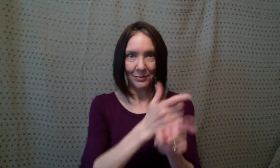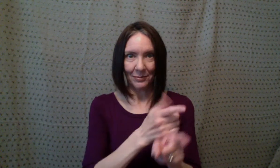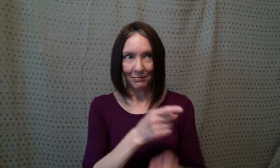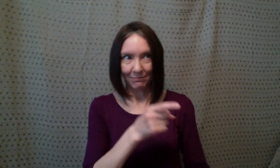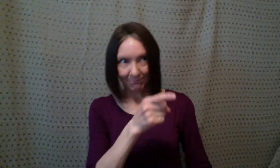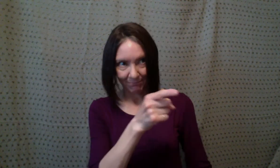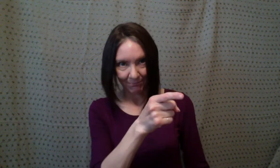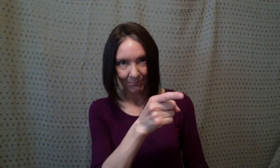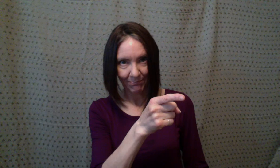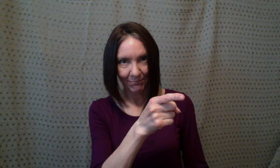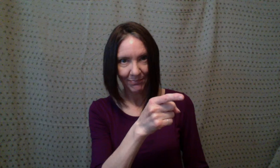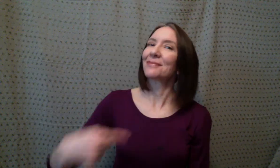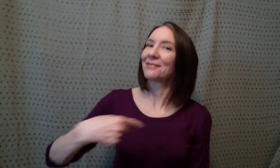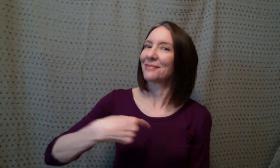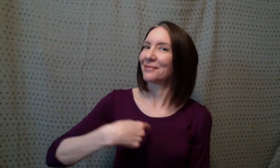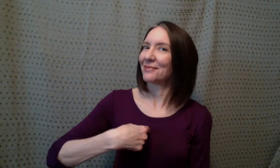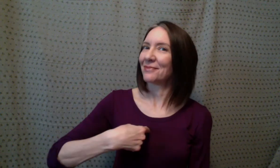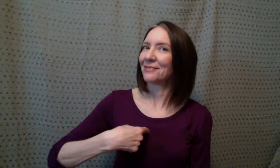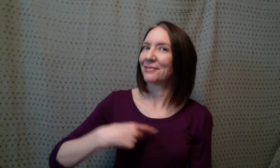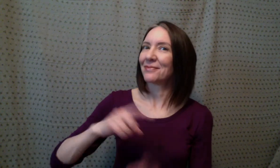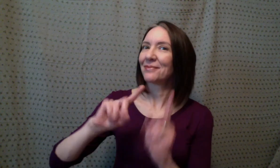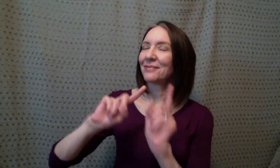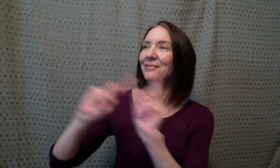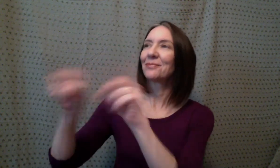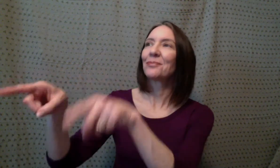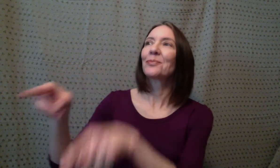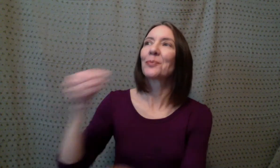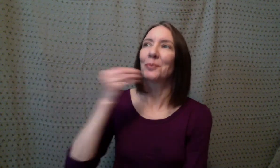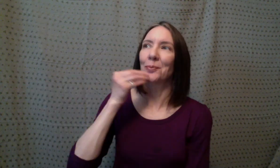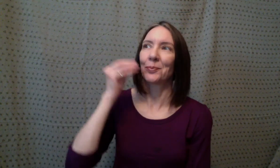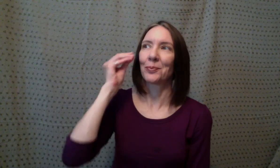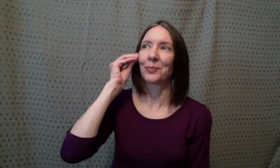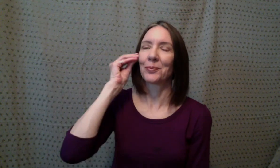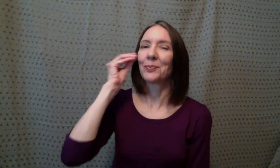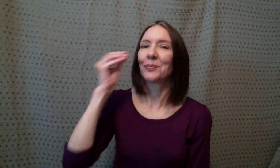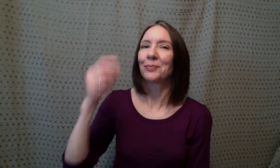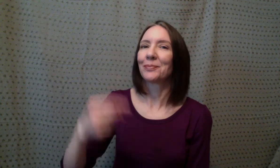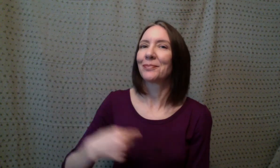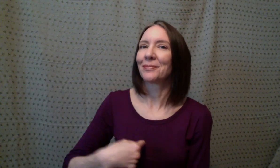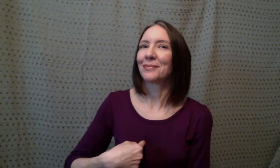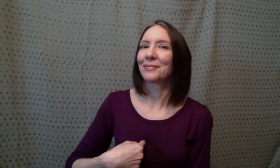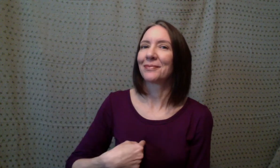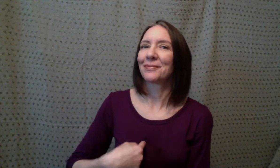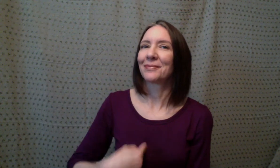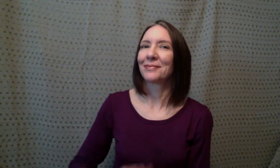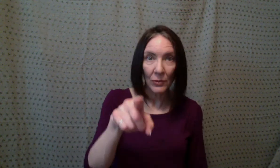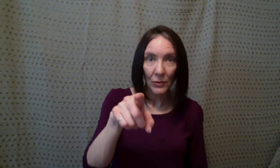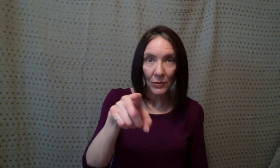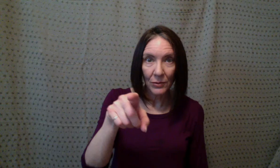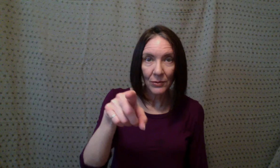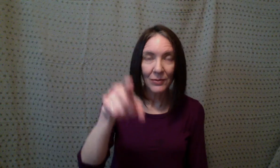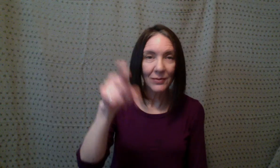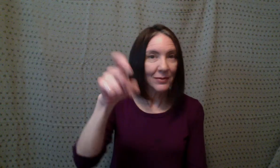him. I go home, me. You need help, you.